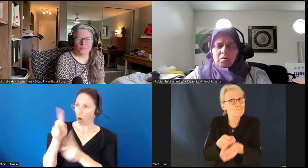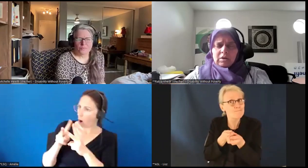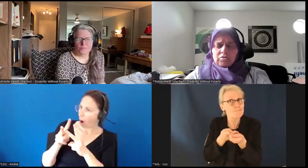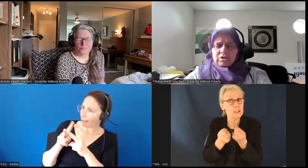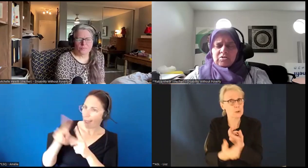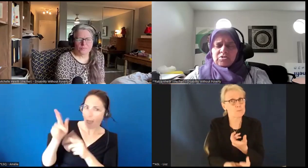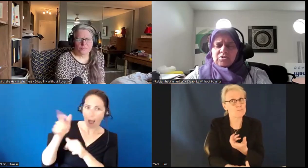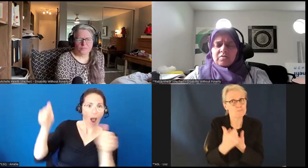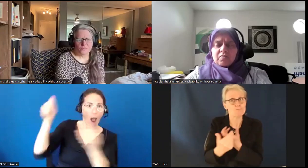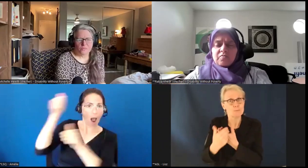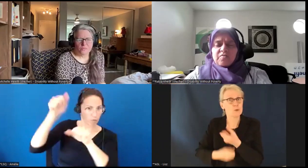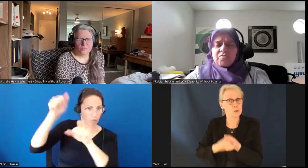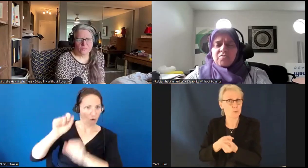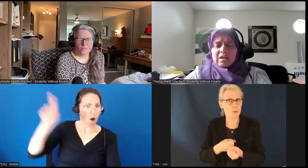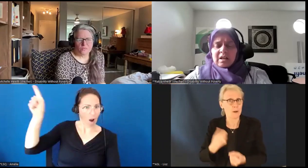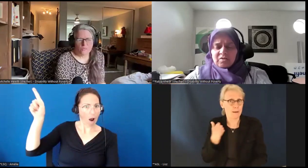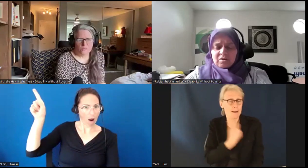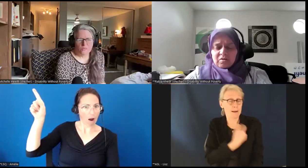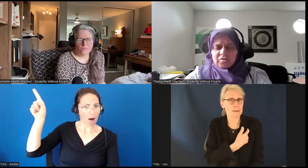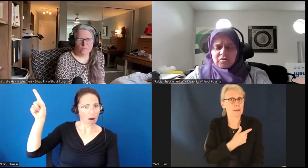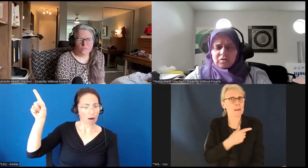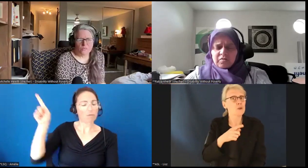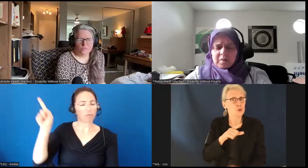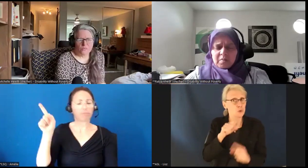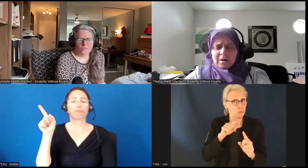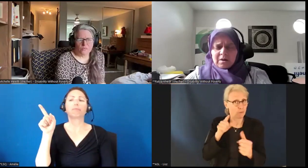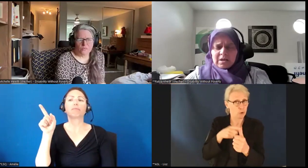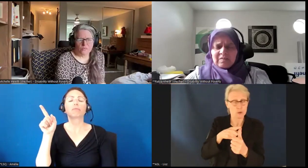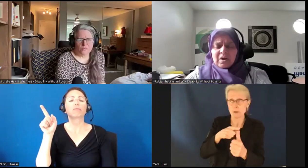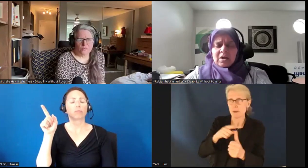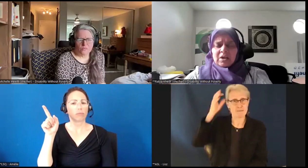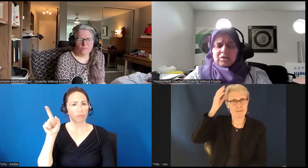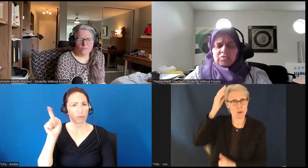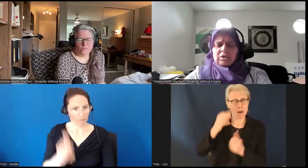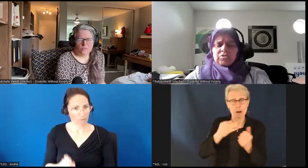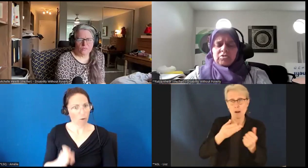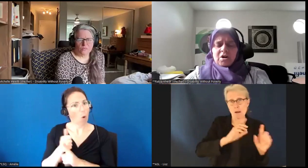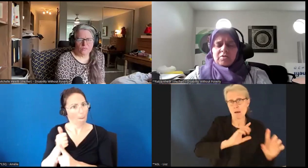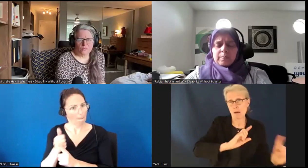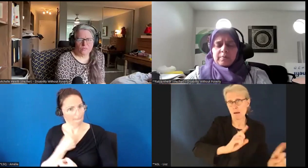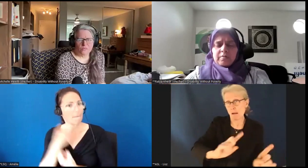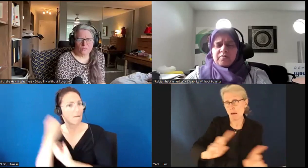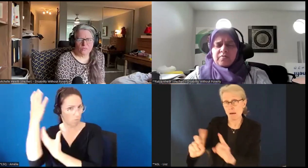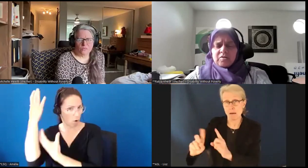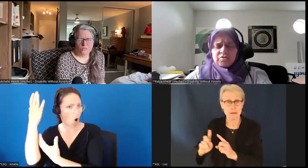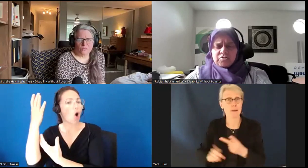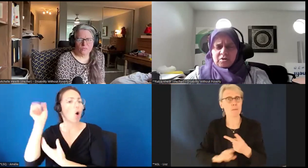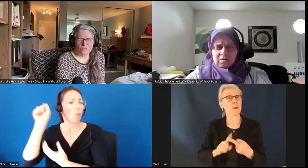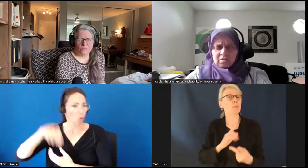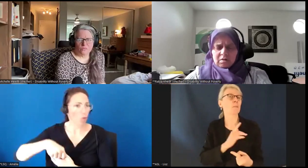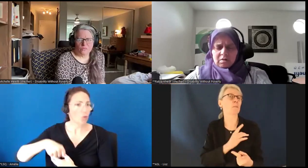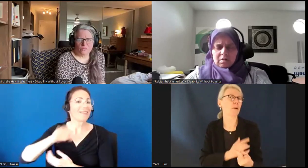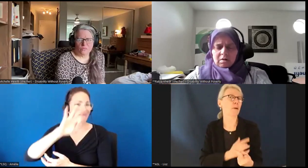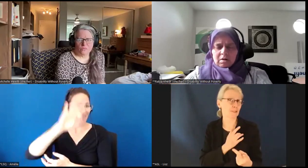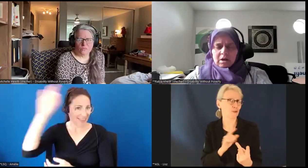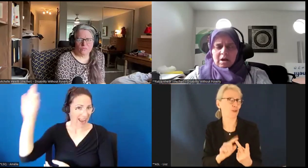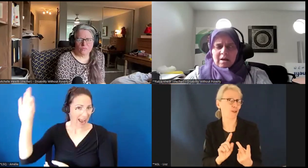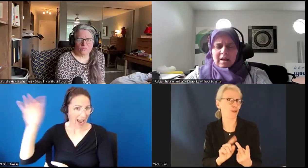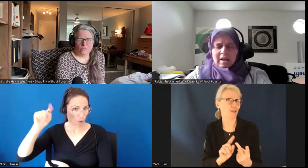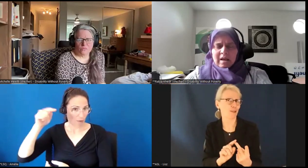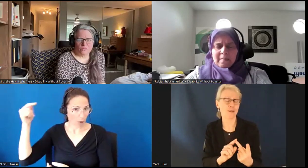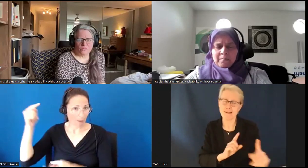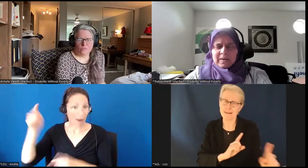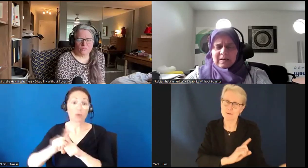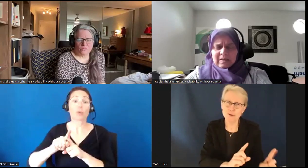Not only do you need to talk to federally elected officials from all parties, you need to talk to provincial